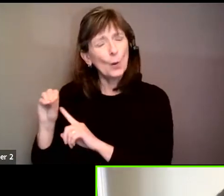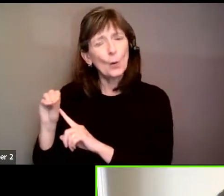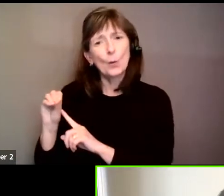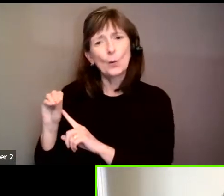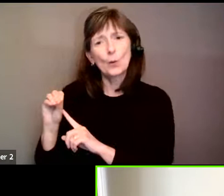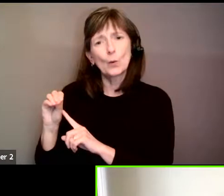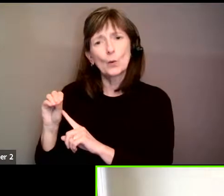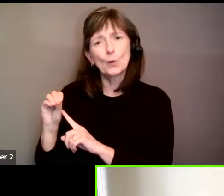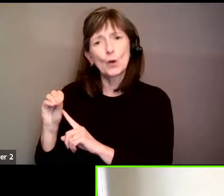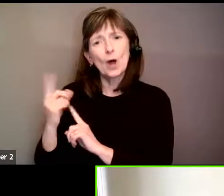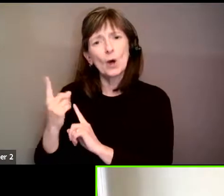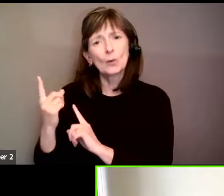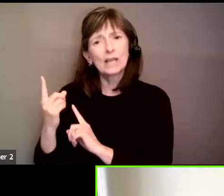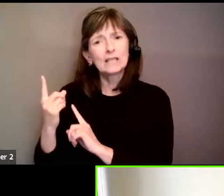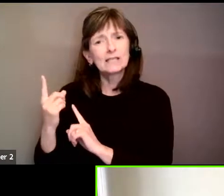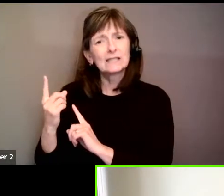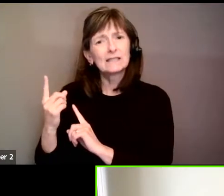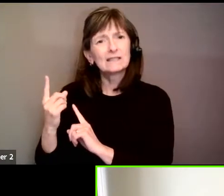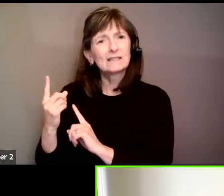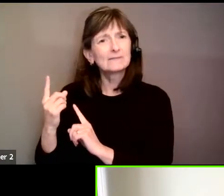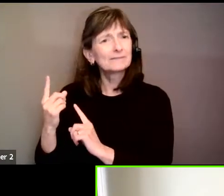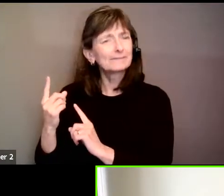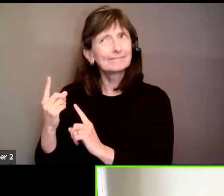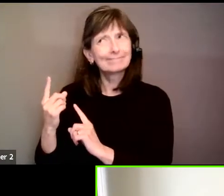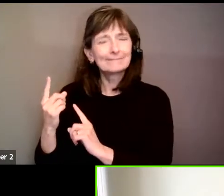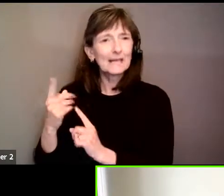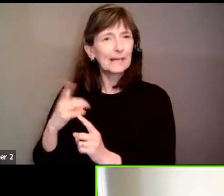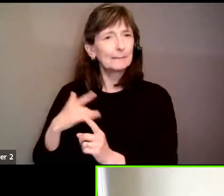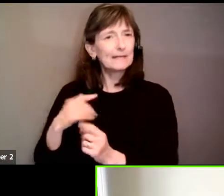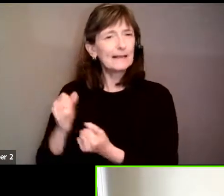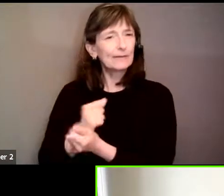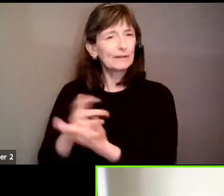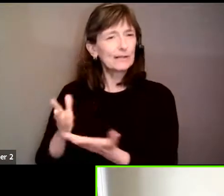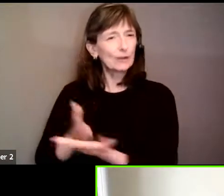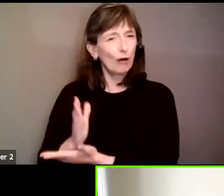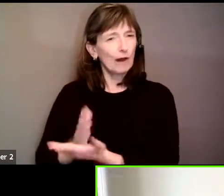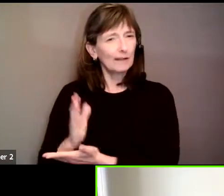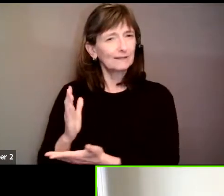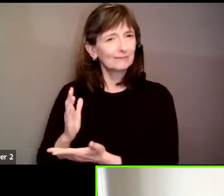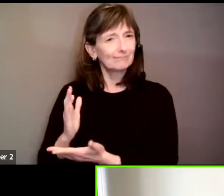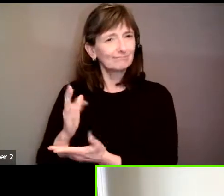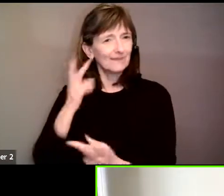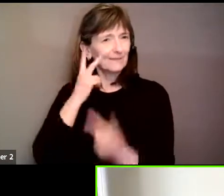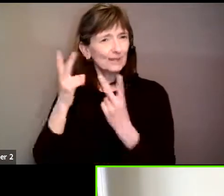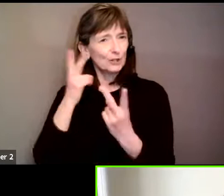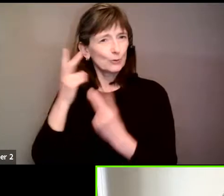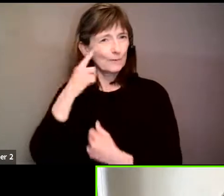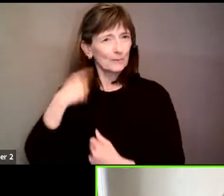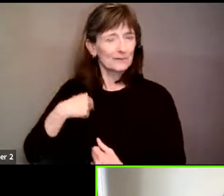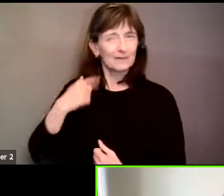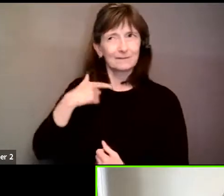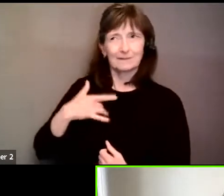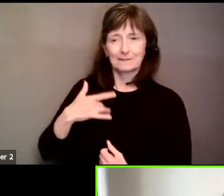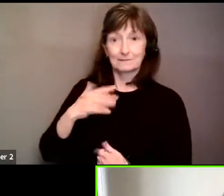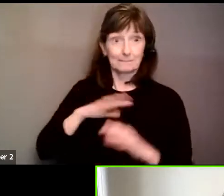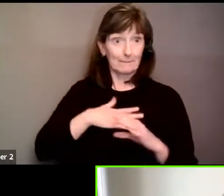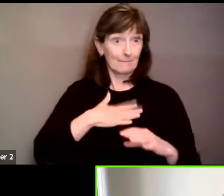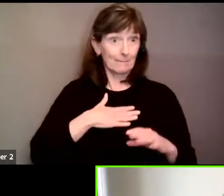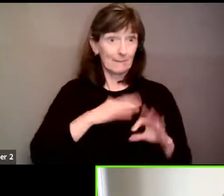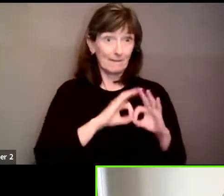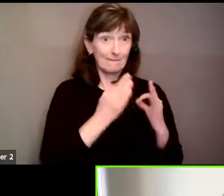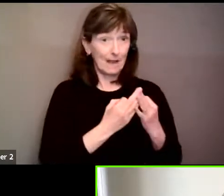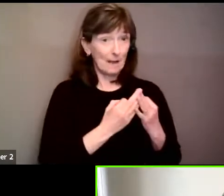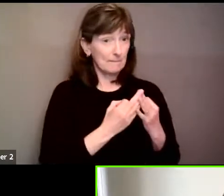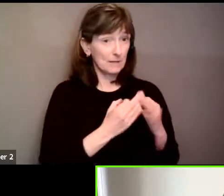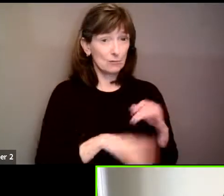like a visual of things being okay. And that's like a personal thing for me because my family grew up really poor